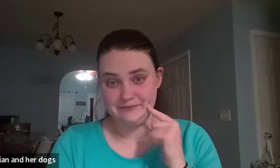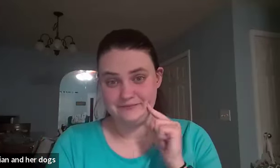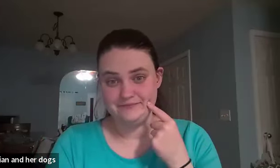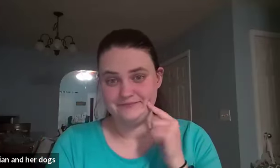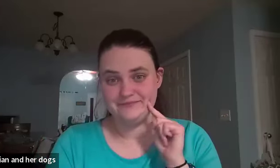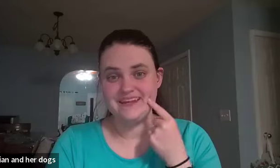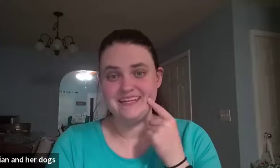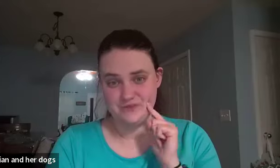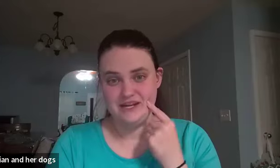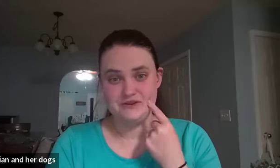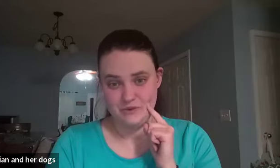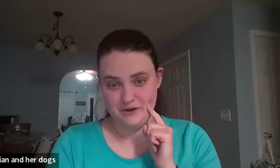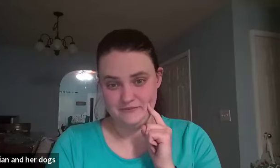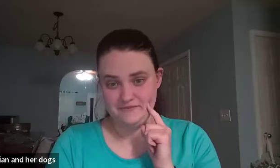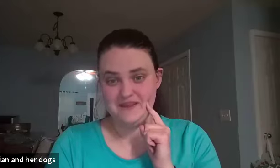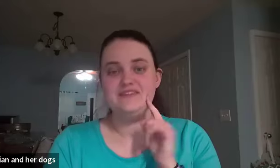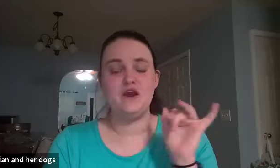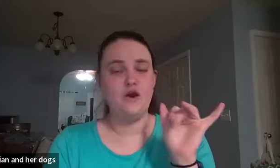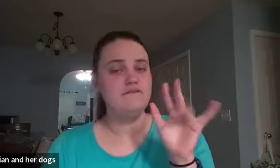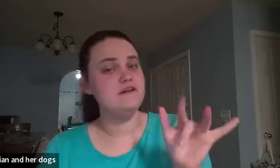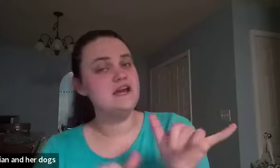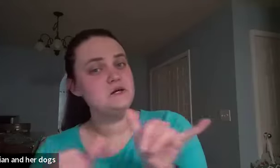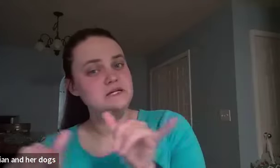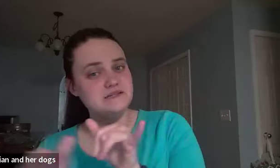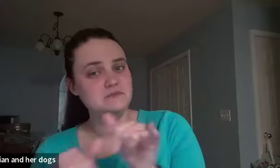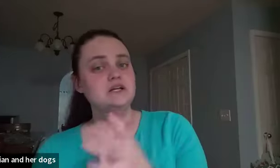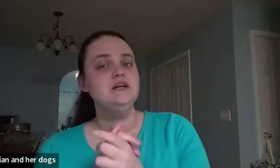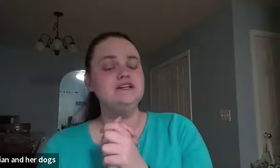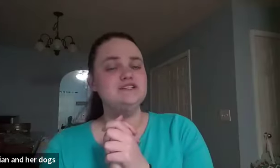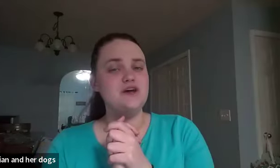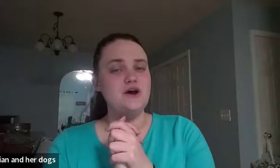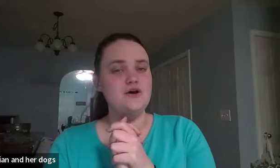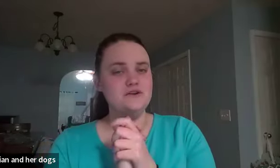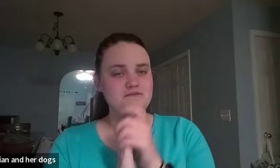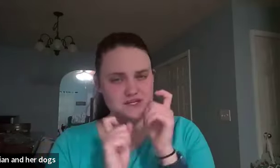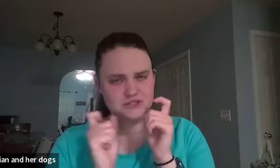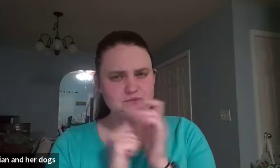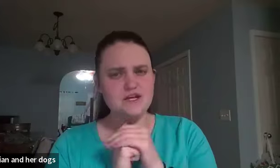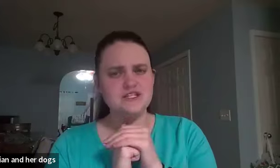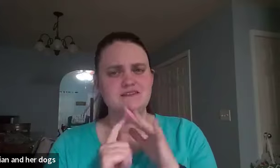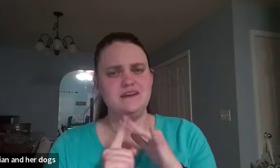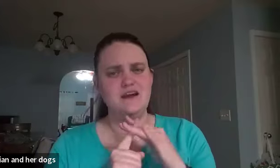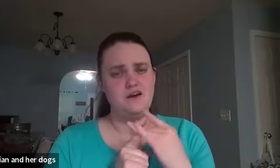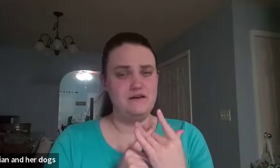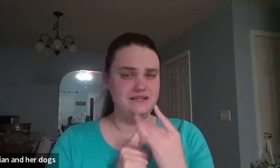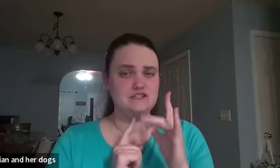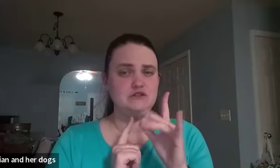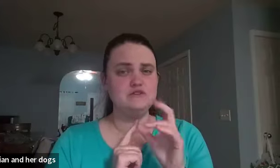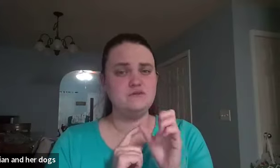candy is right here as well. They are all very similar. So your facial expressions and like kind of context clues of